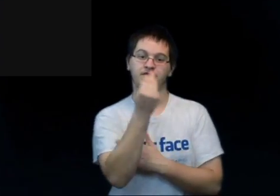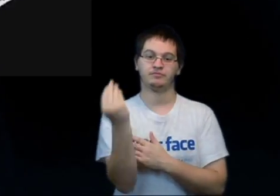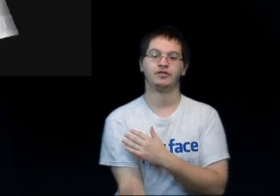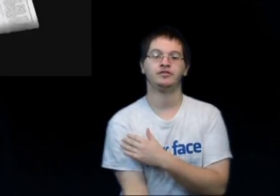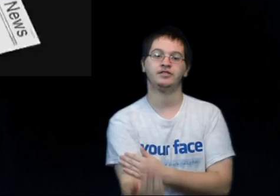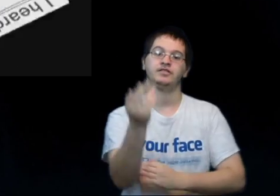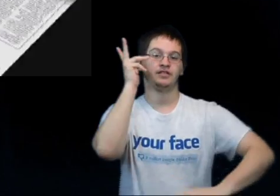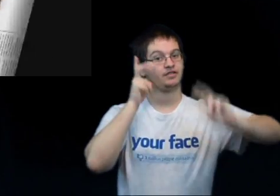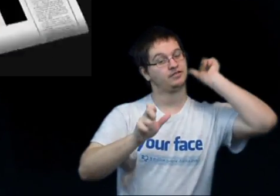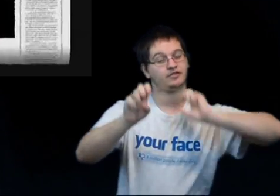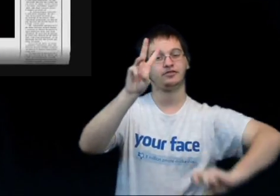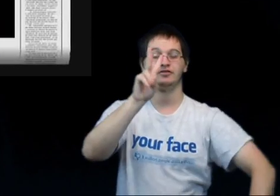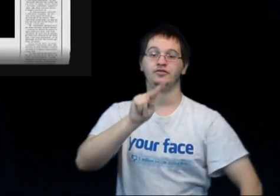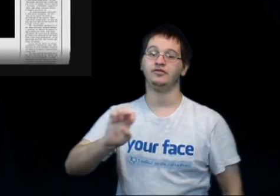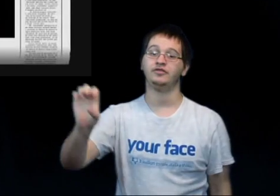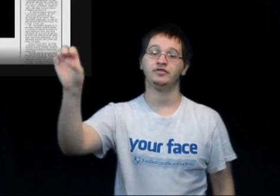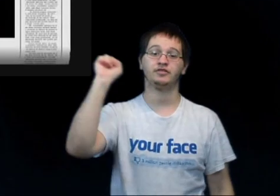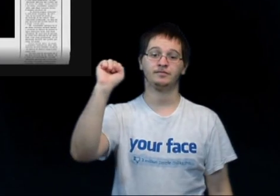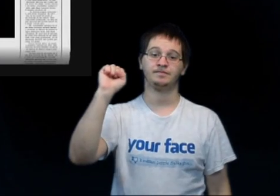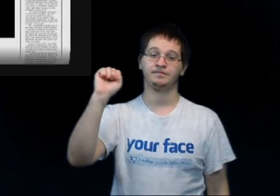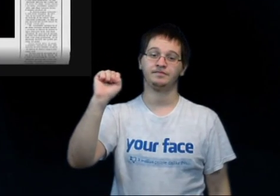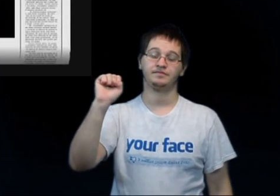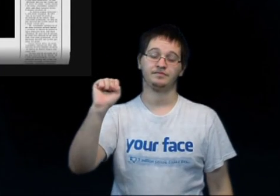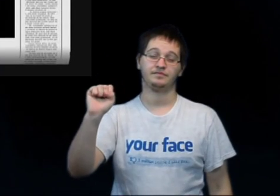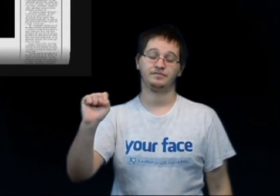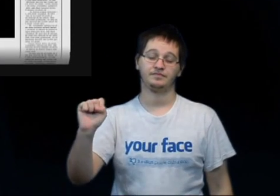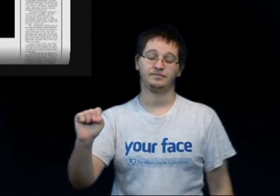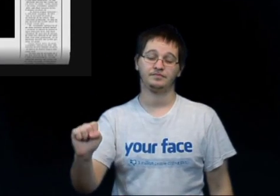on Monday I heard the news